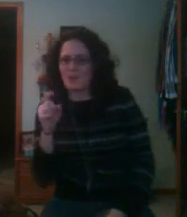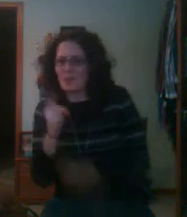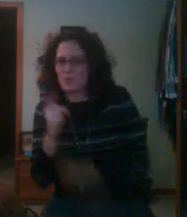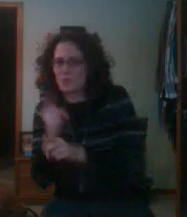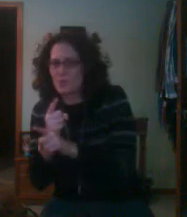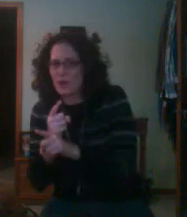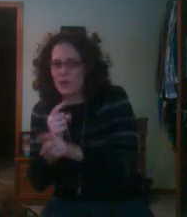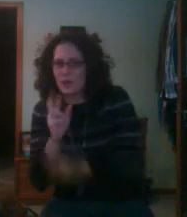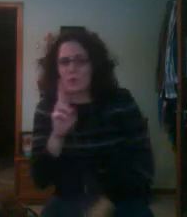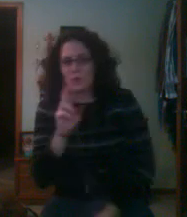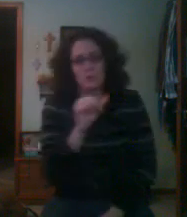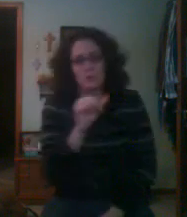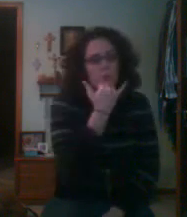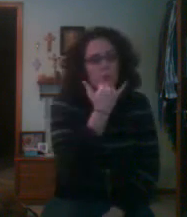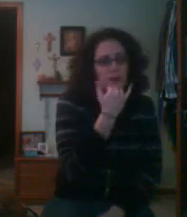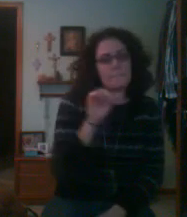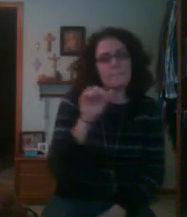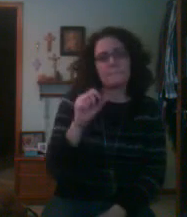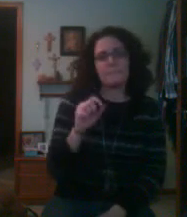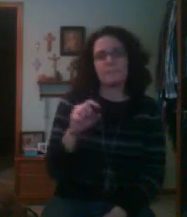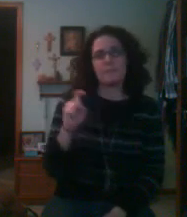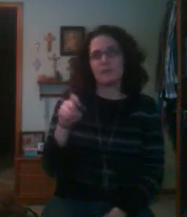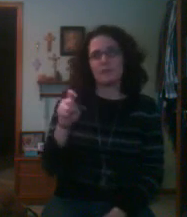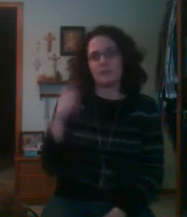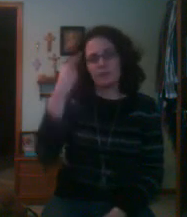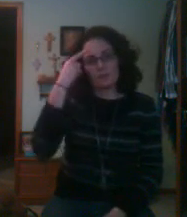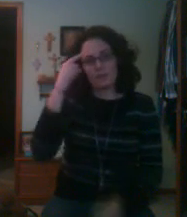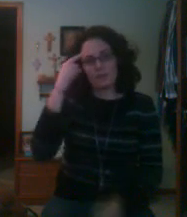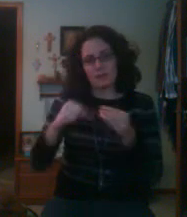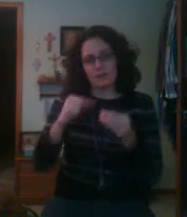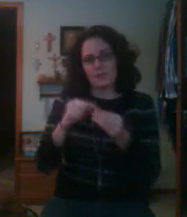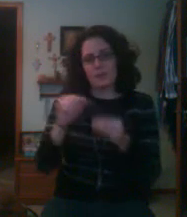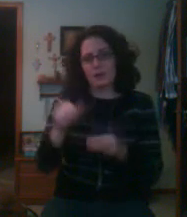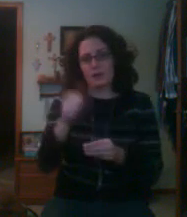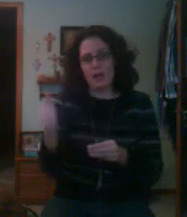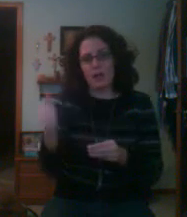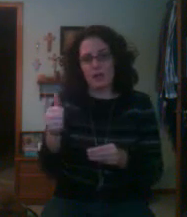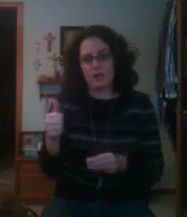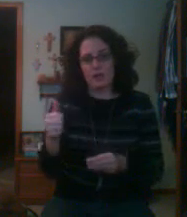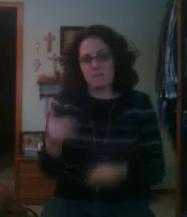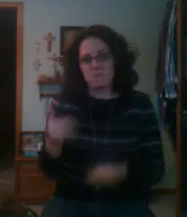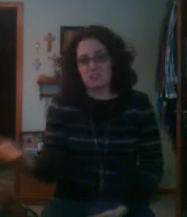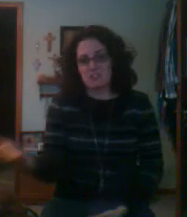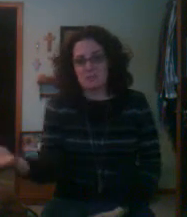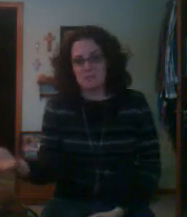factors that you want to take into account. So again, we're going to be talking about this in regards to the corn and the miracle grow.